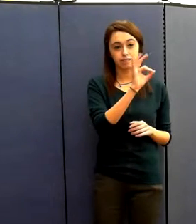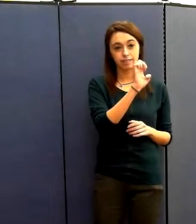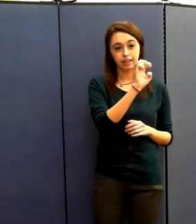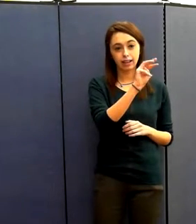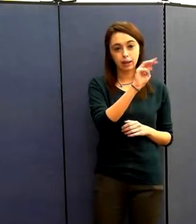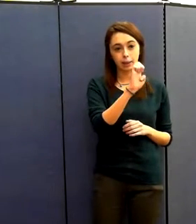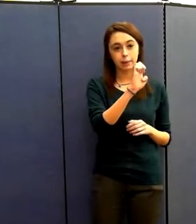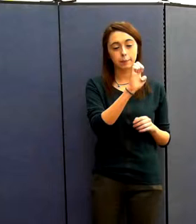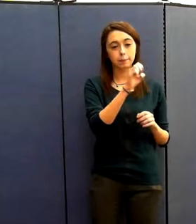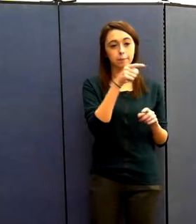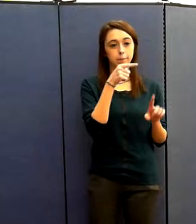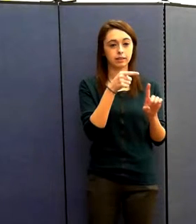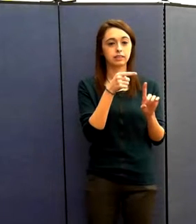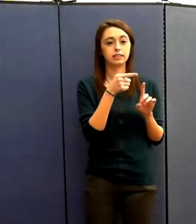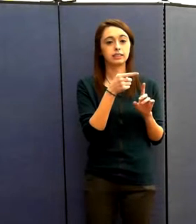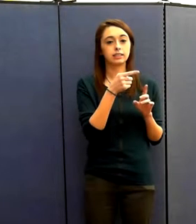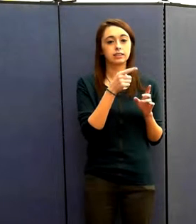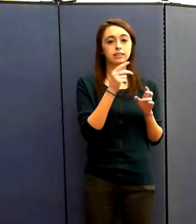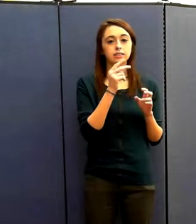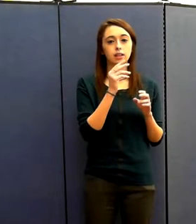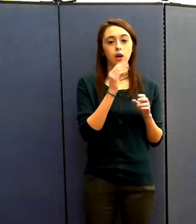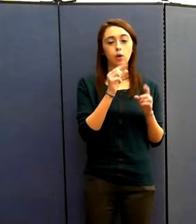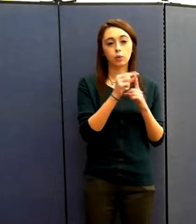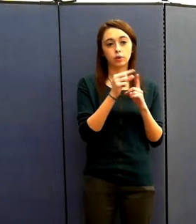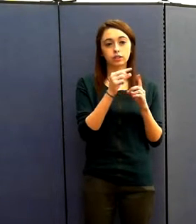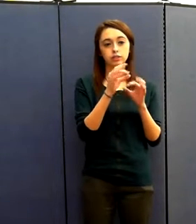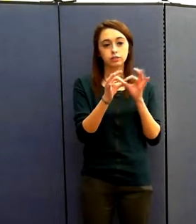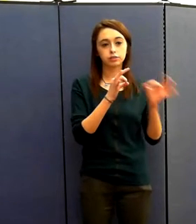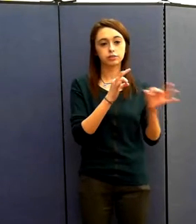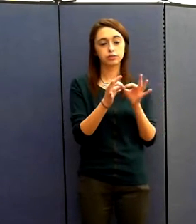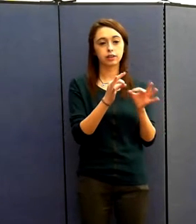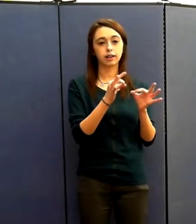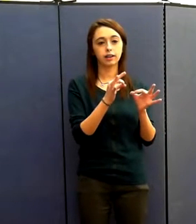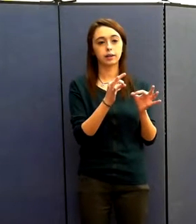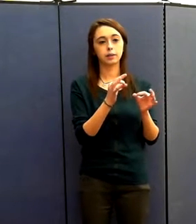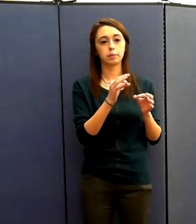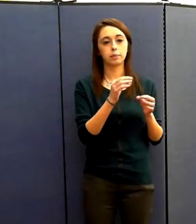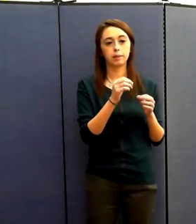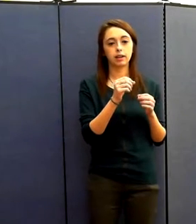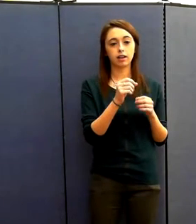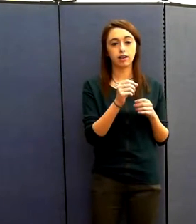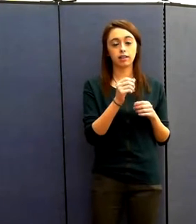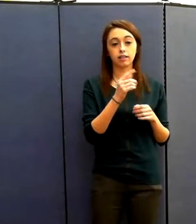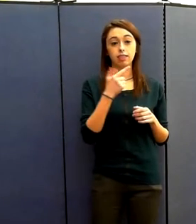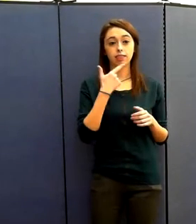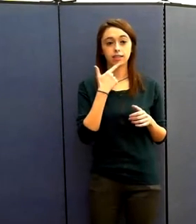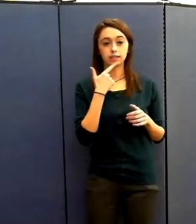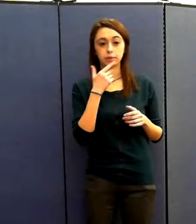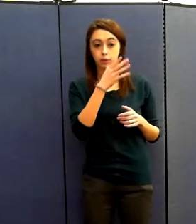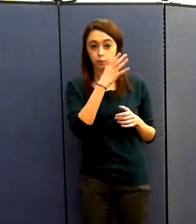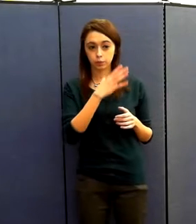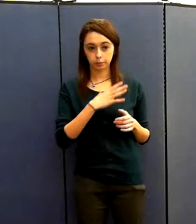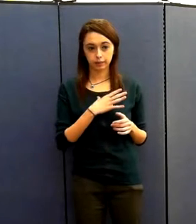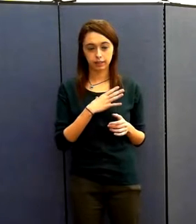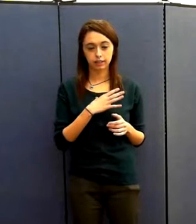describe a feminine expressing lesbian woman, usually within a butch